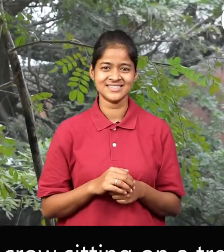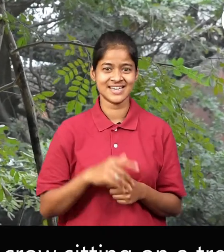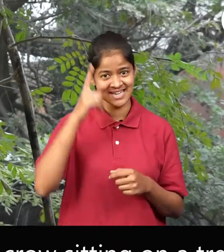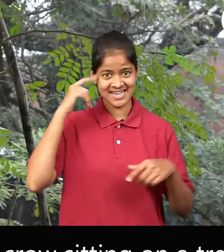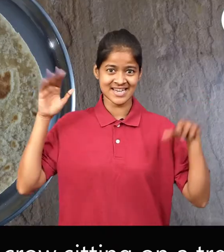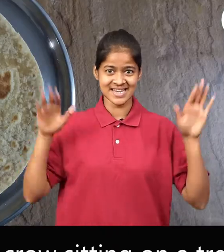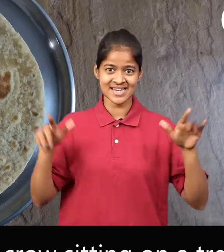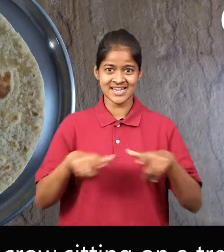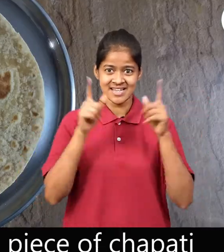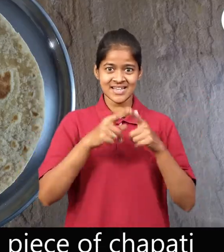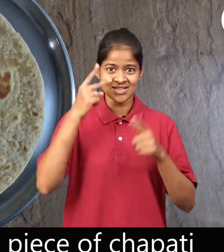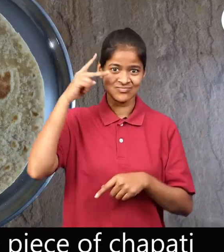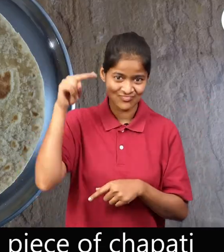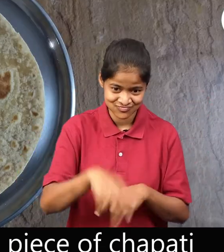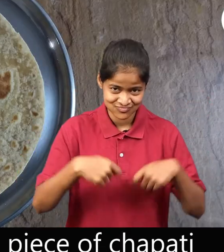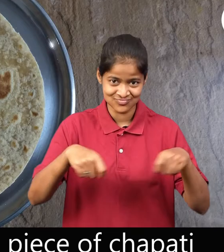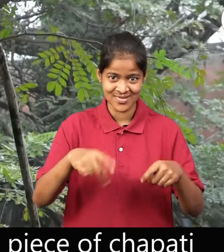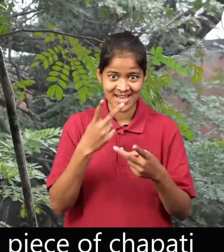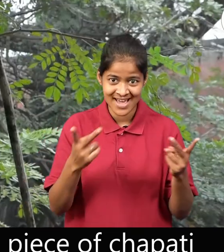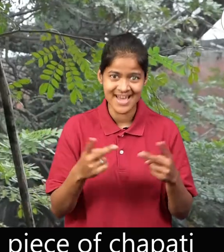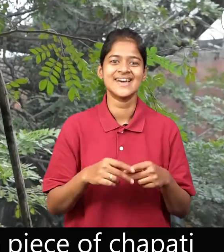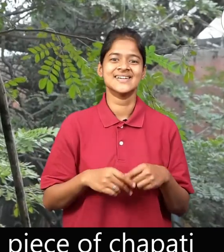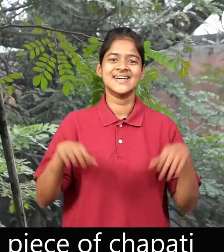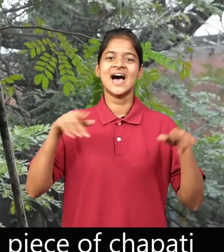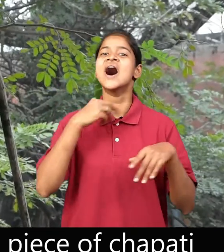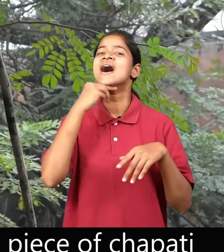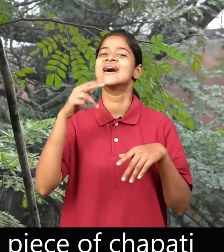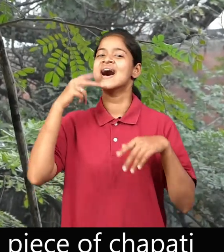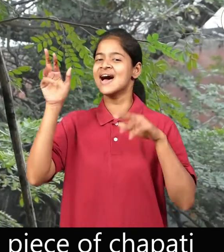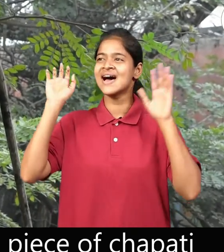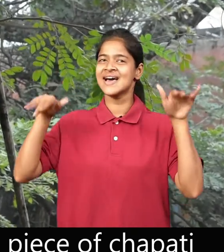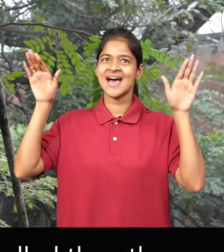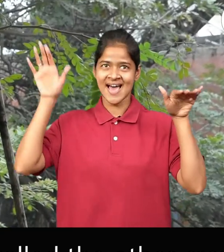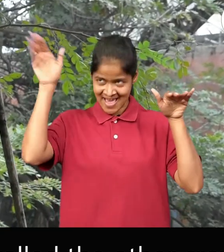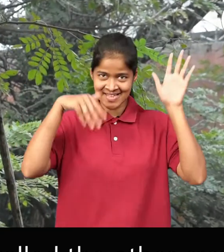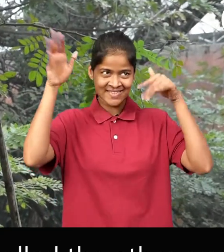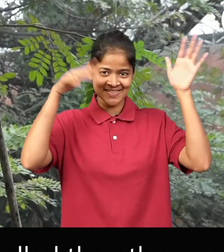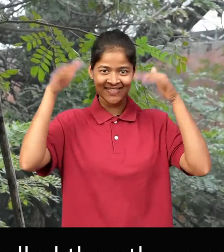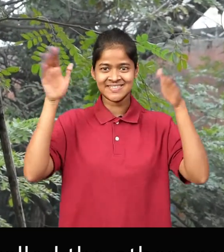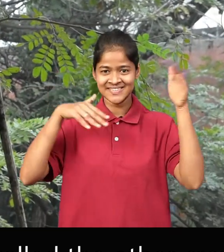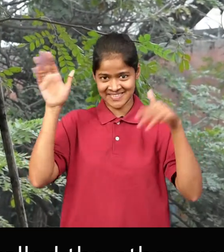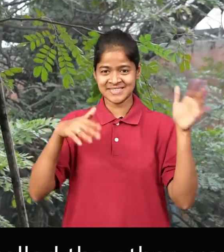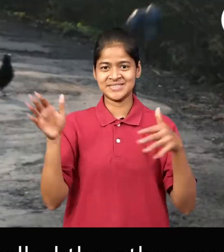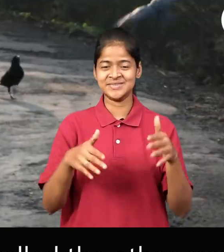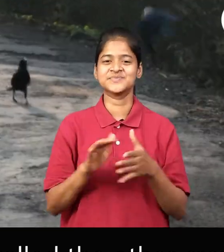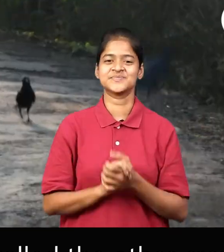sitting on a tree the crow saw a piece of chapati under the tree the crow called and called the